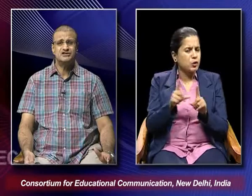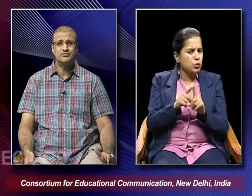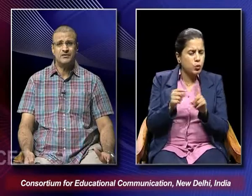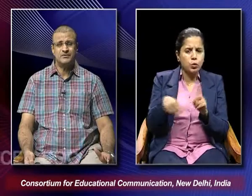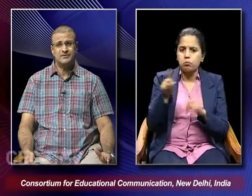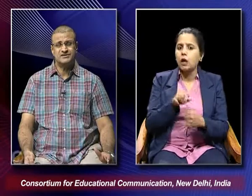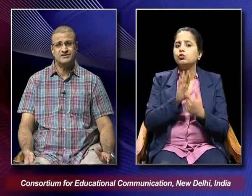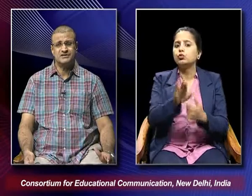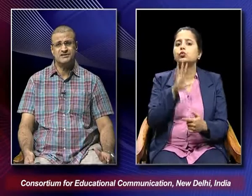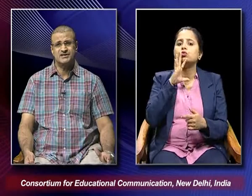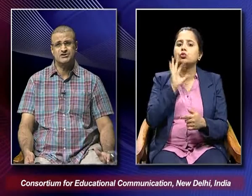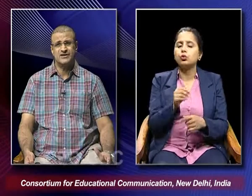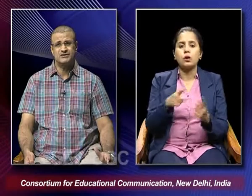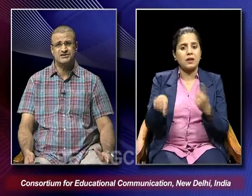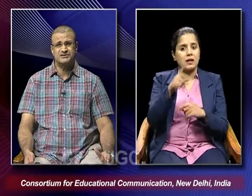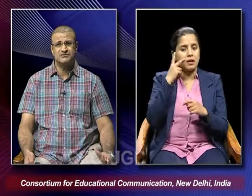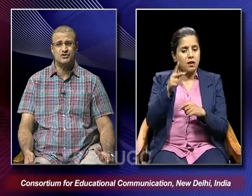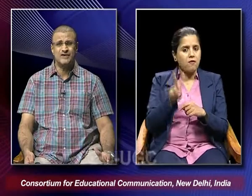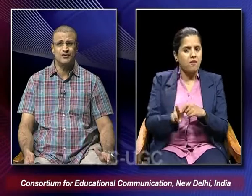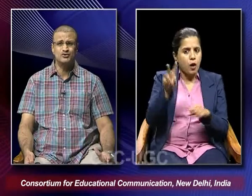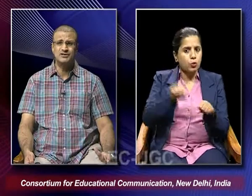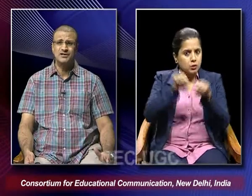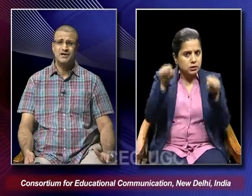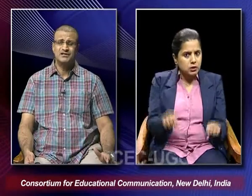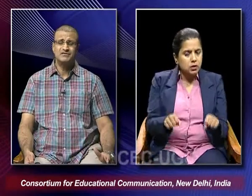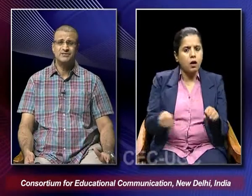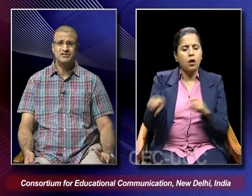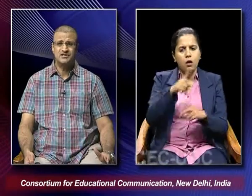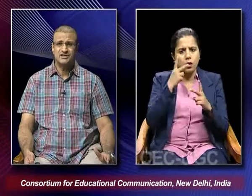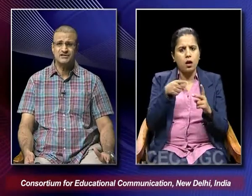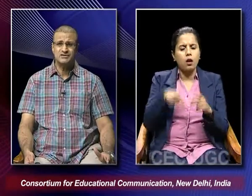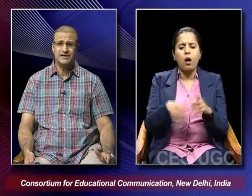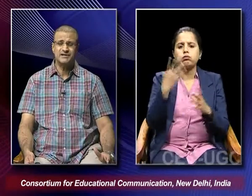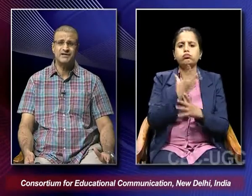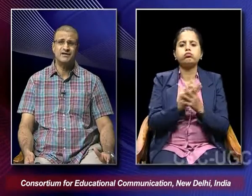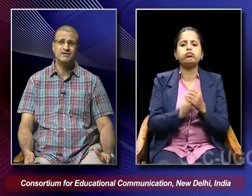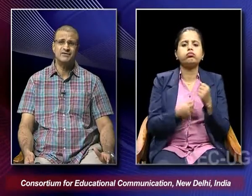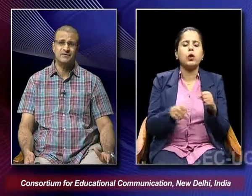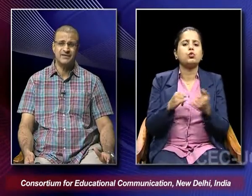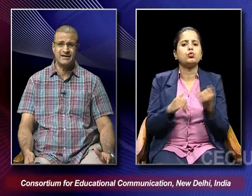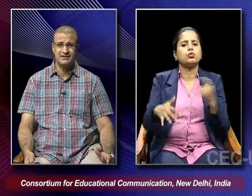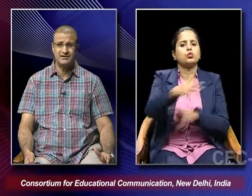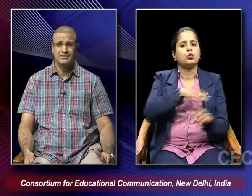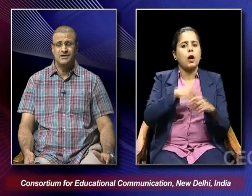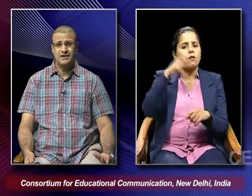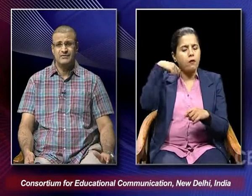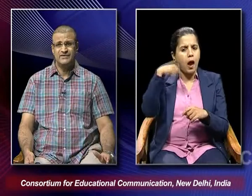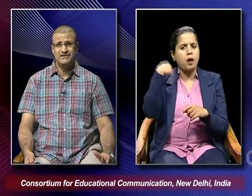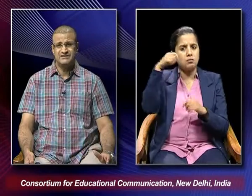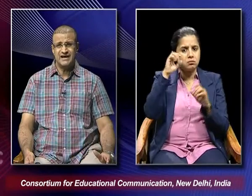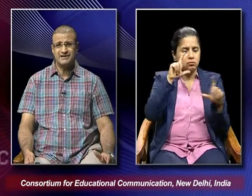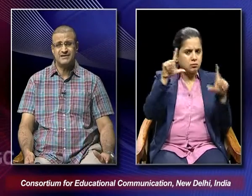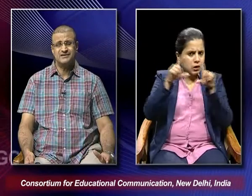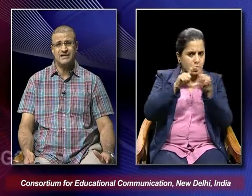kinds of value systems or values, they were diminishing in the society, and the film director